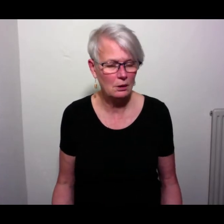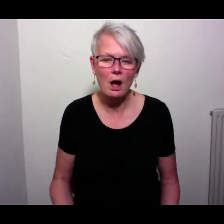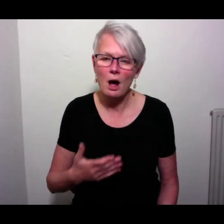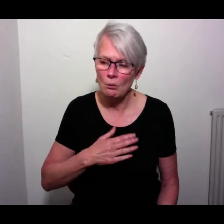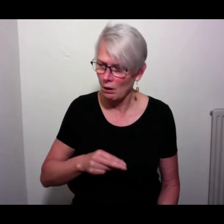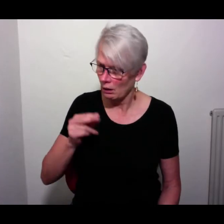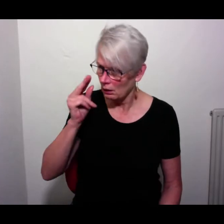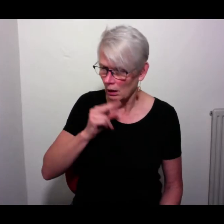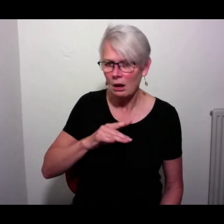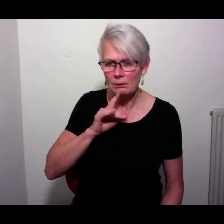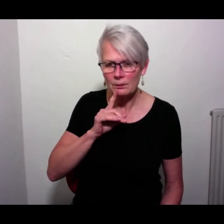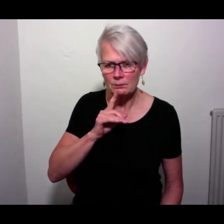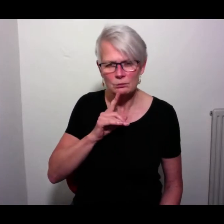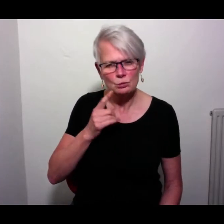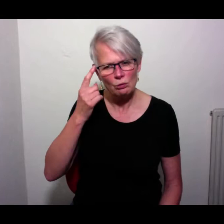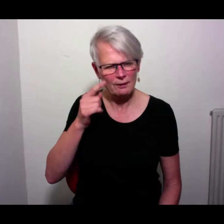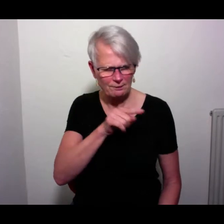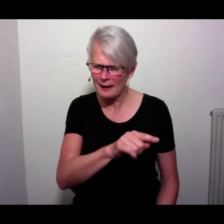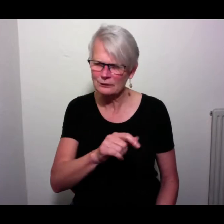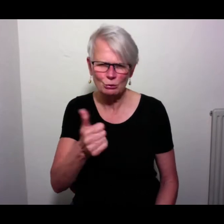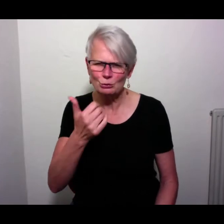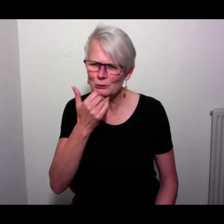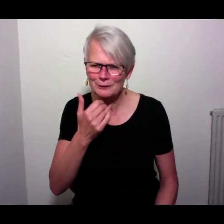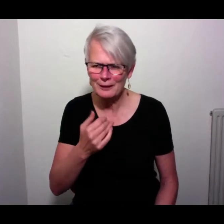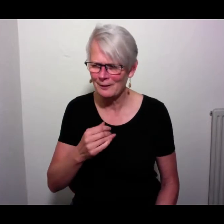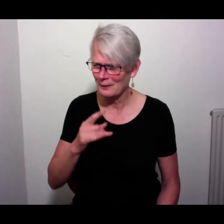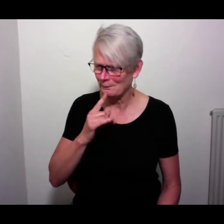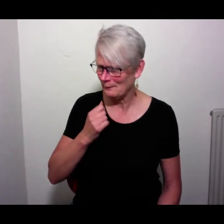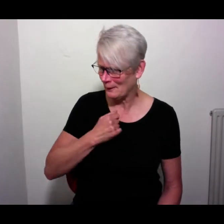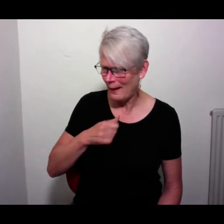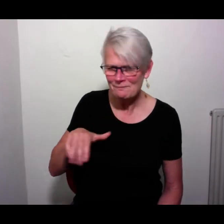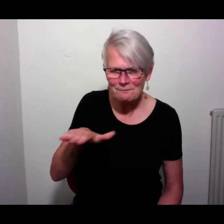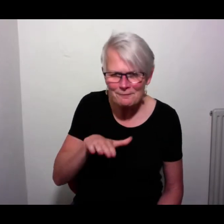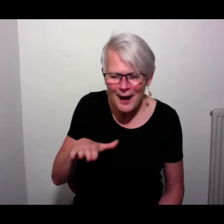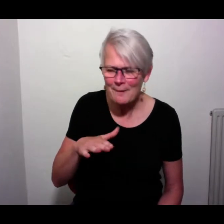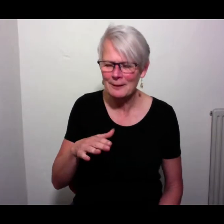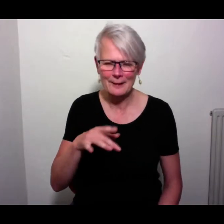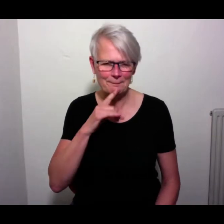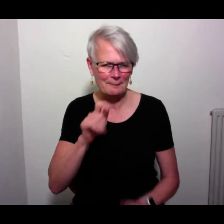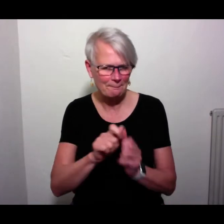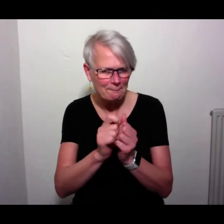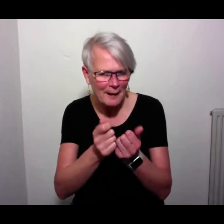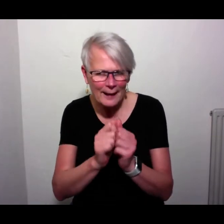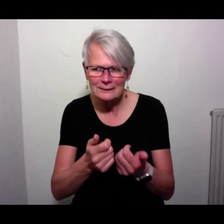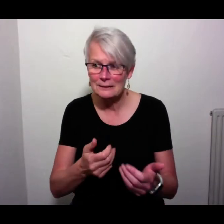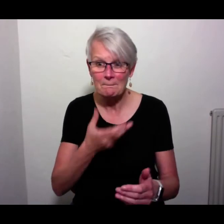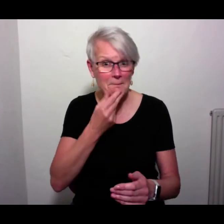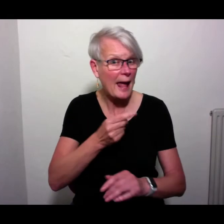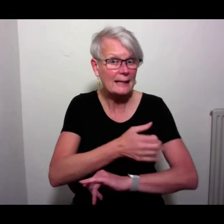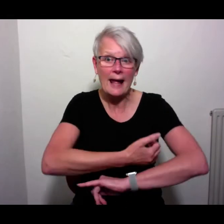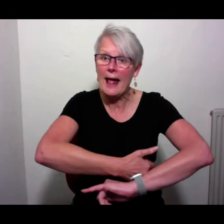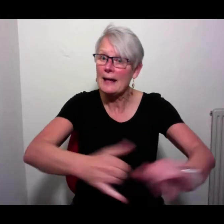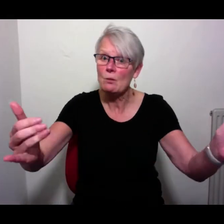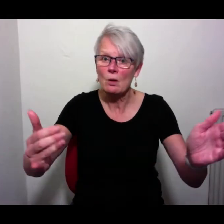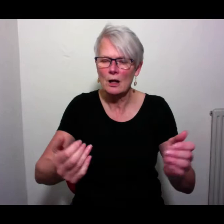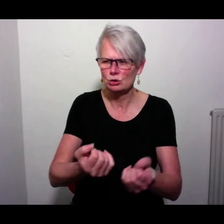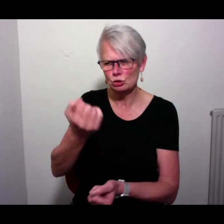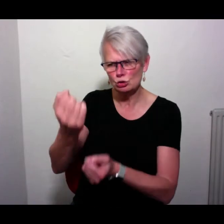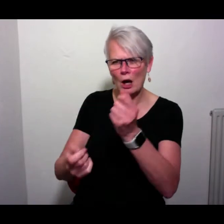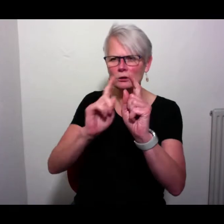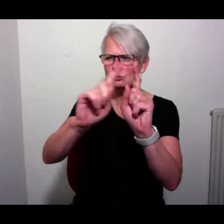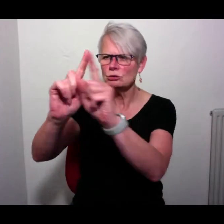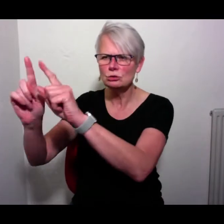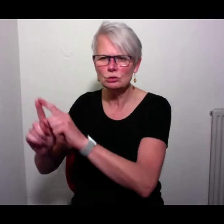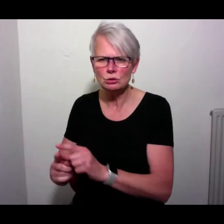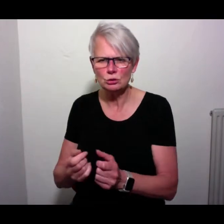I want younger me to know that that's not good enough, that people in our families, people in magazines and men anywhere